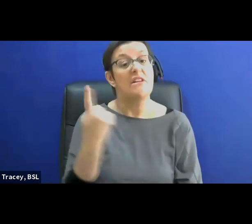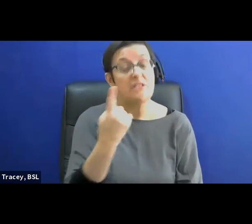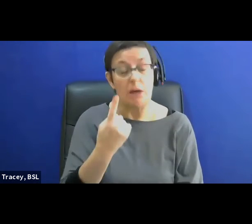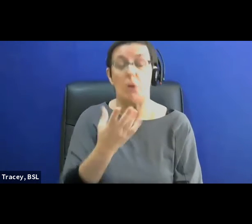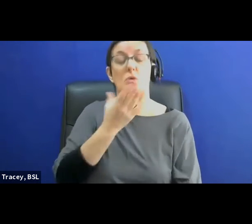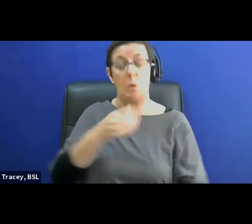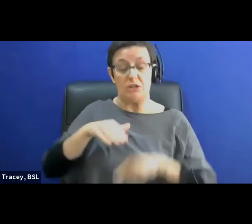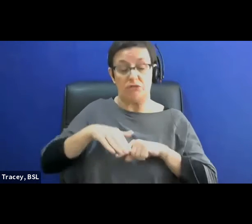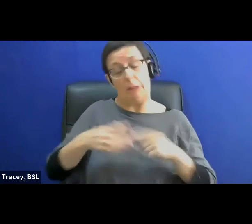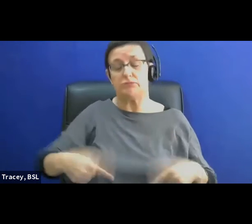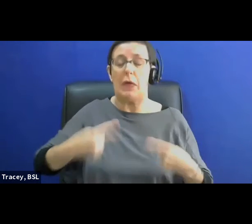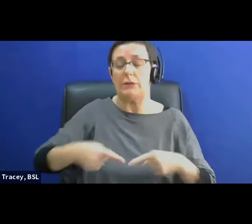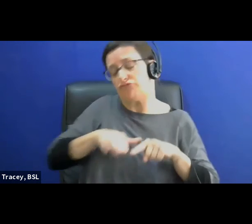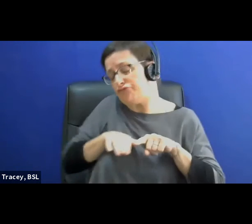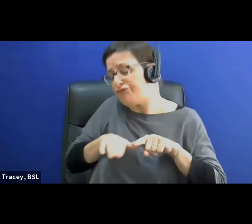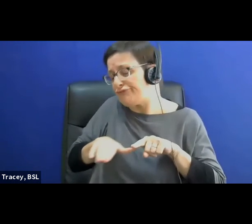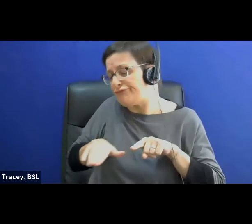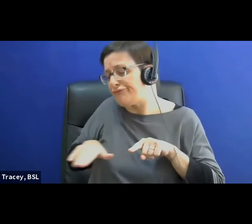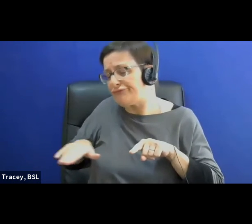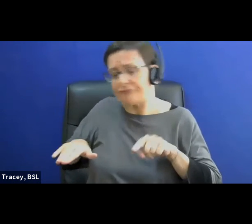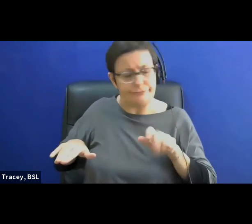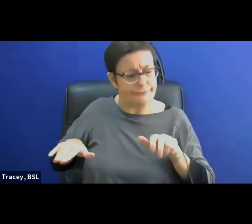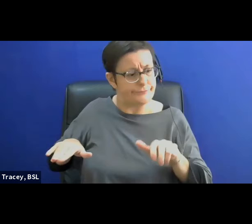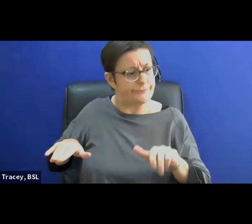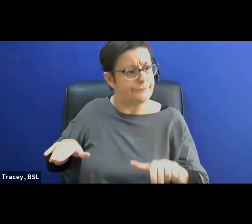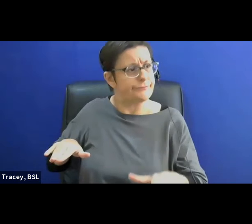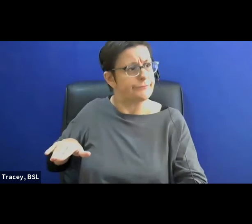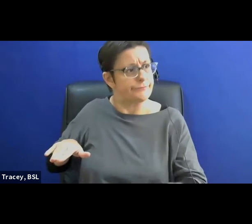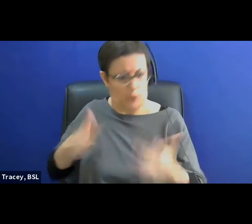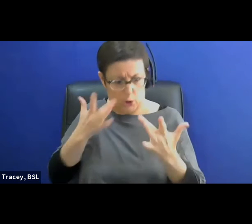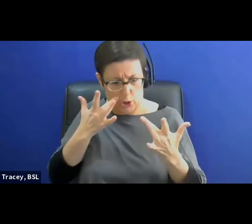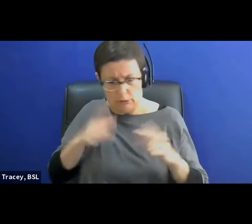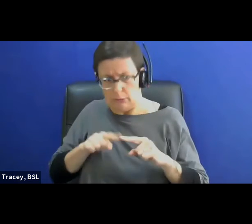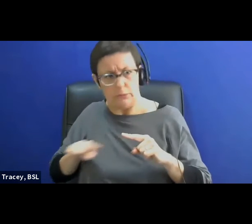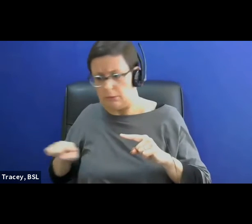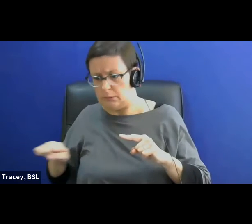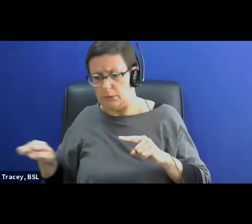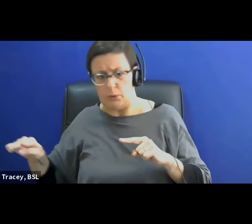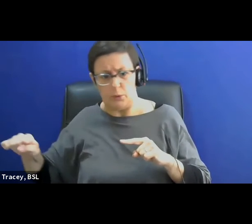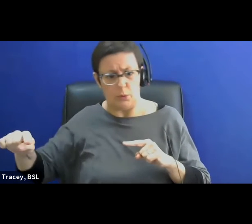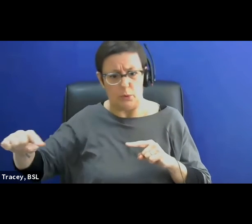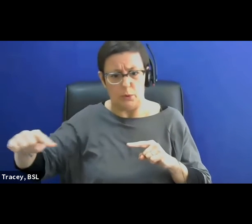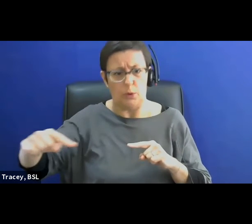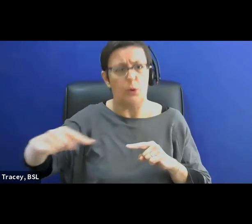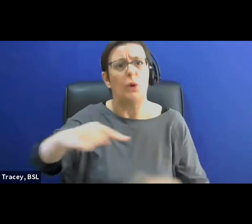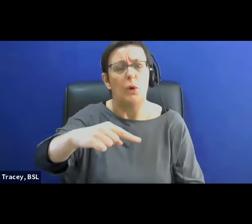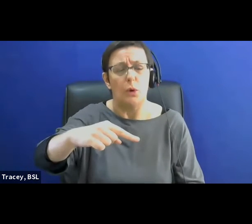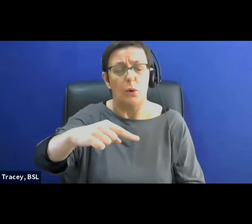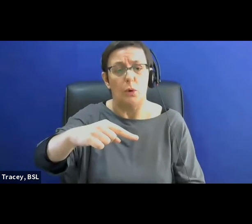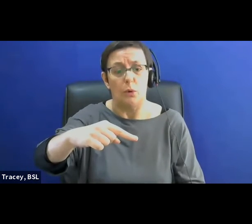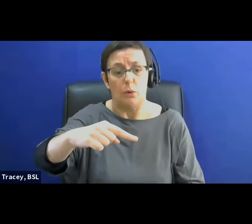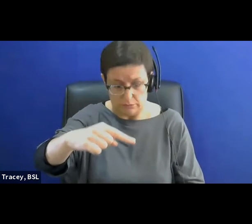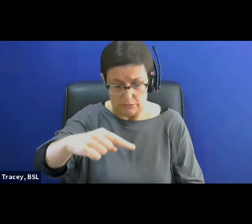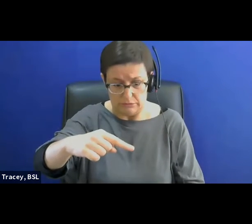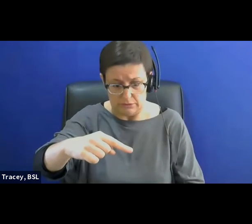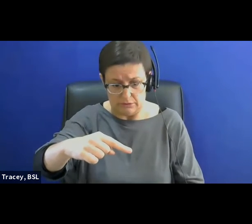ramp with it, where everybody else was going down the steps. So it was pretty obvious they were having to go a different route. And then when they were discharged from the ramp,